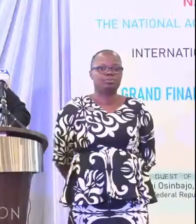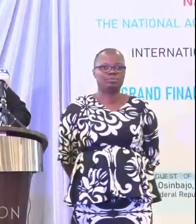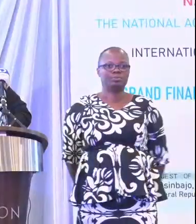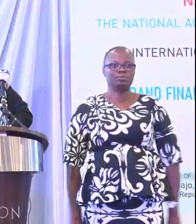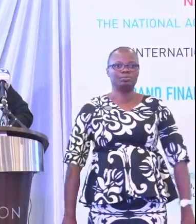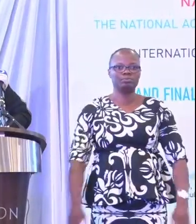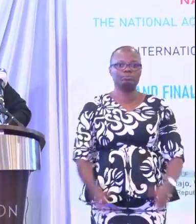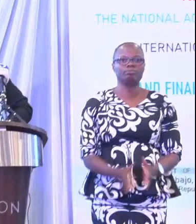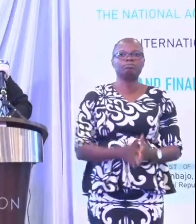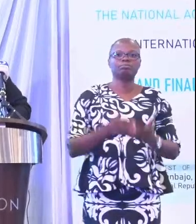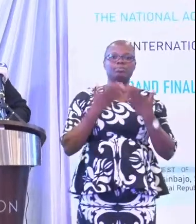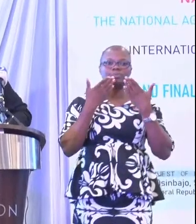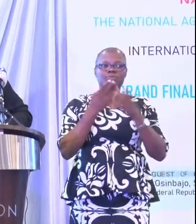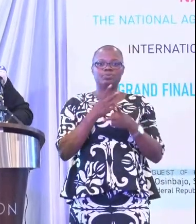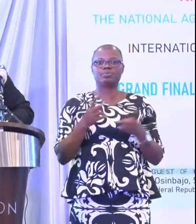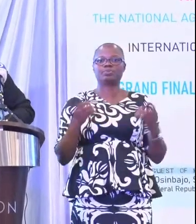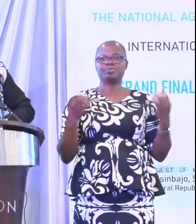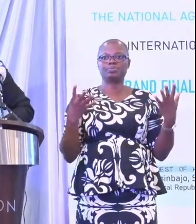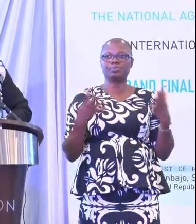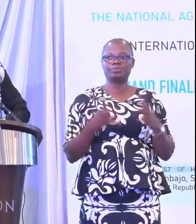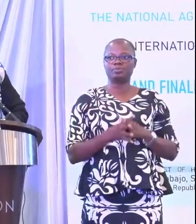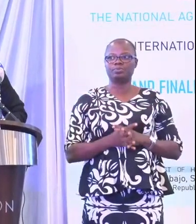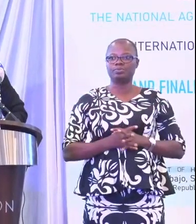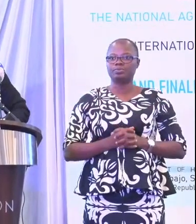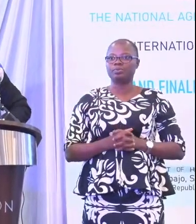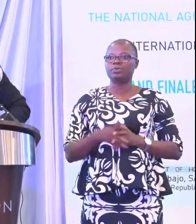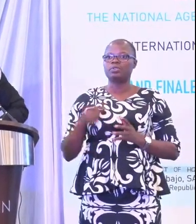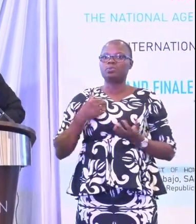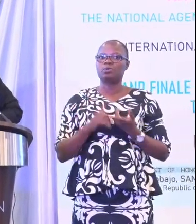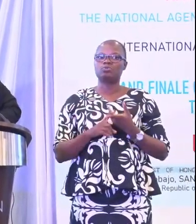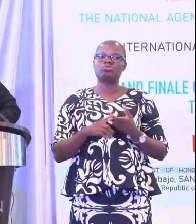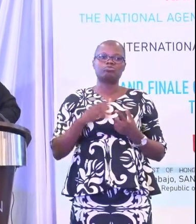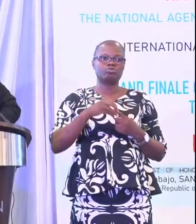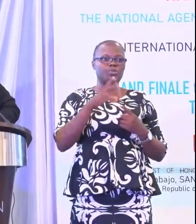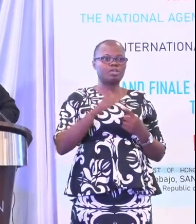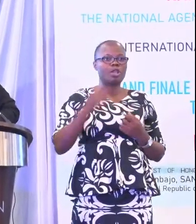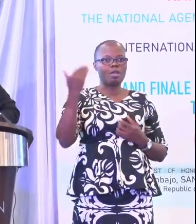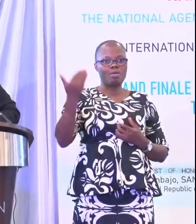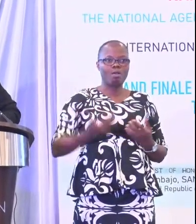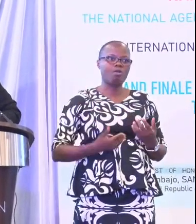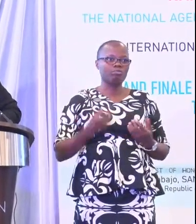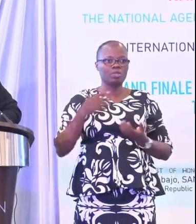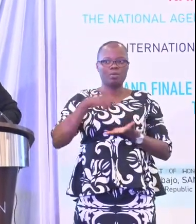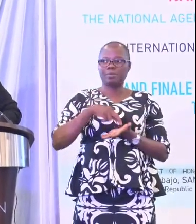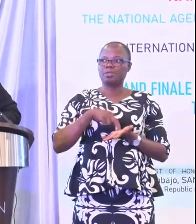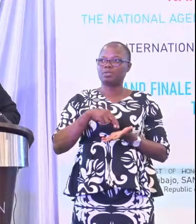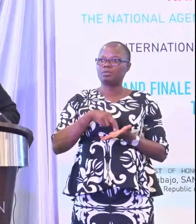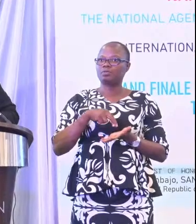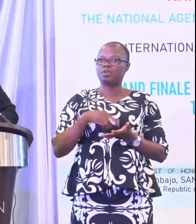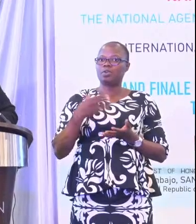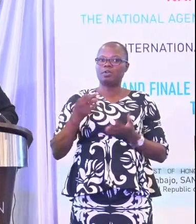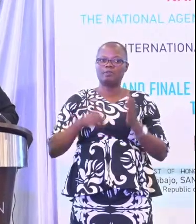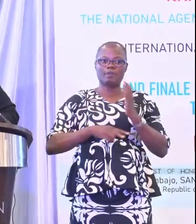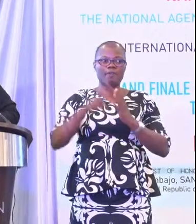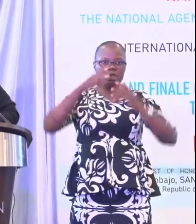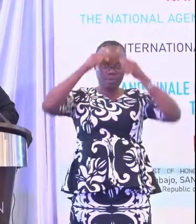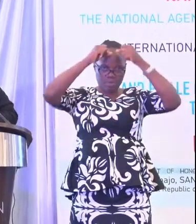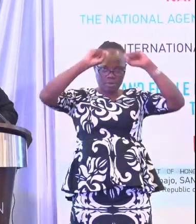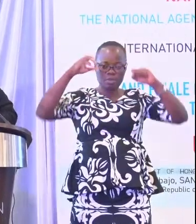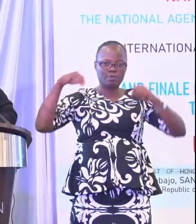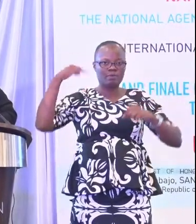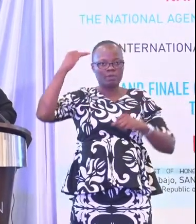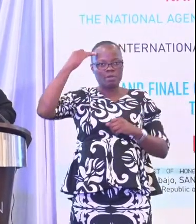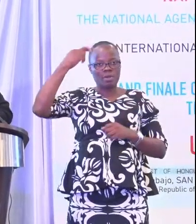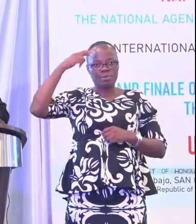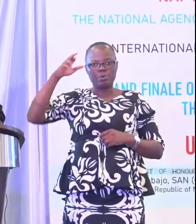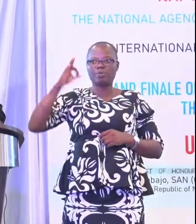Thank you very much. We want to especially welcome the representative of the Vice President of the Federal Republic